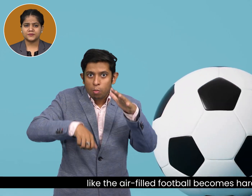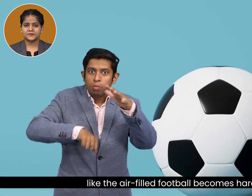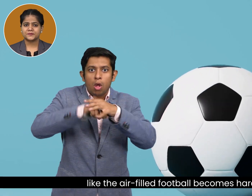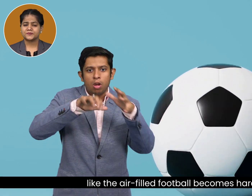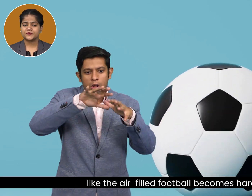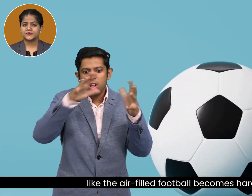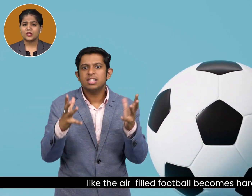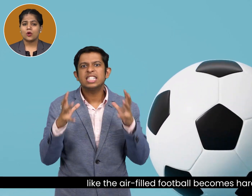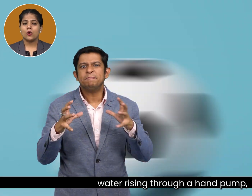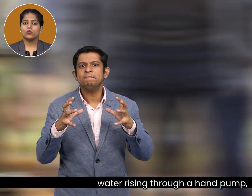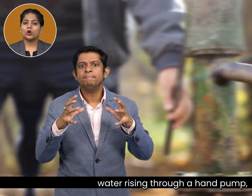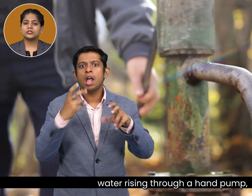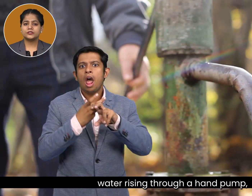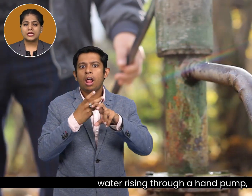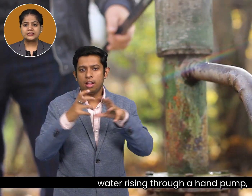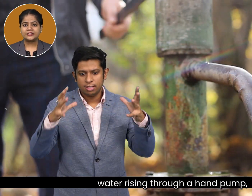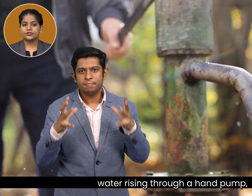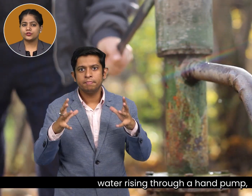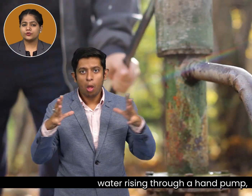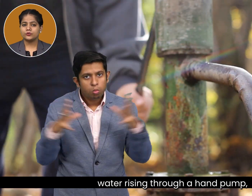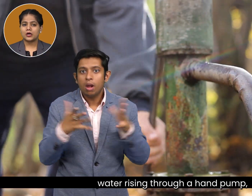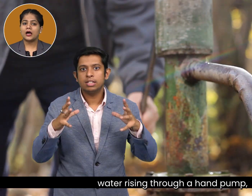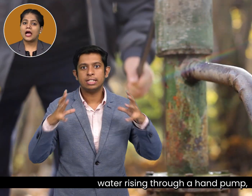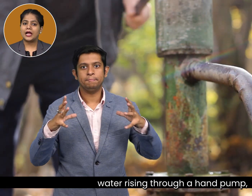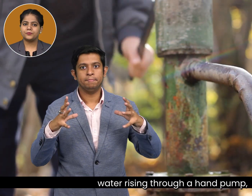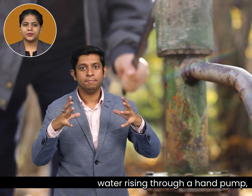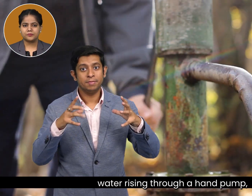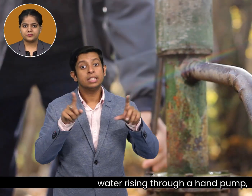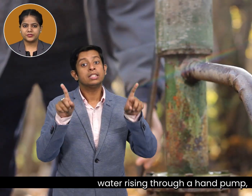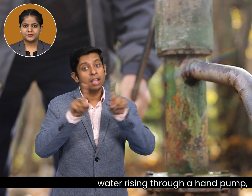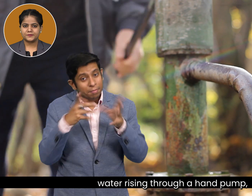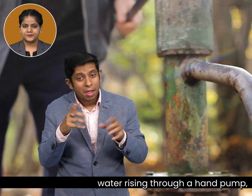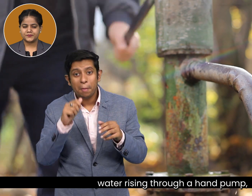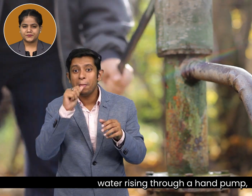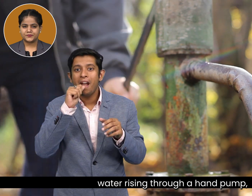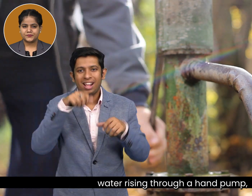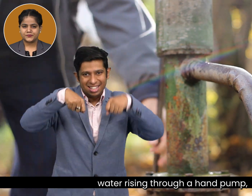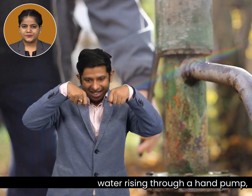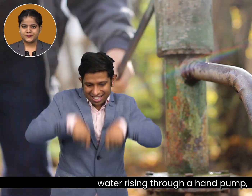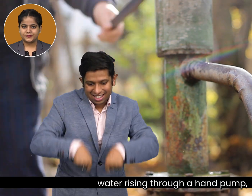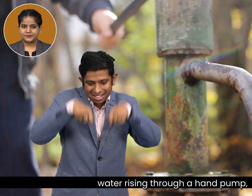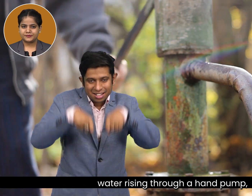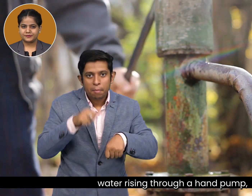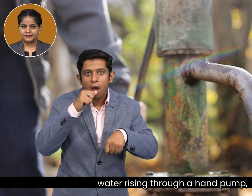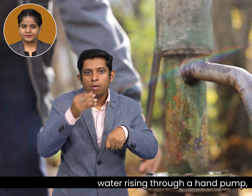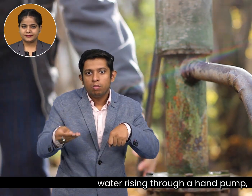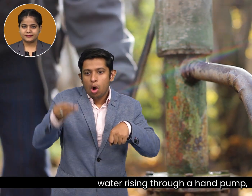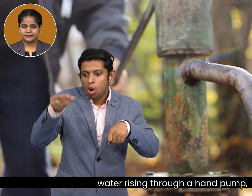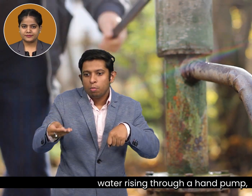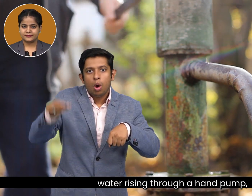hard, water rising through a hand pump,